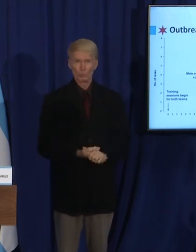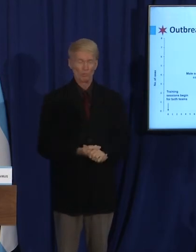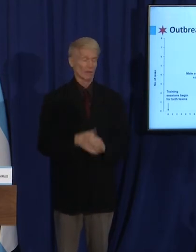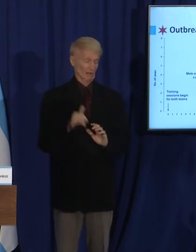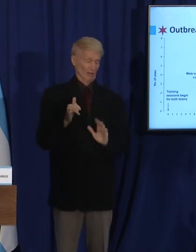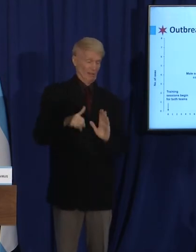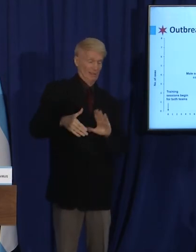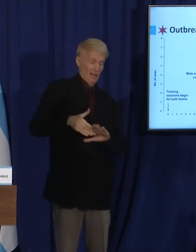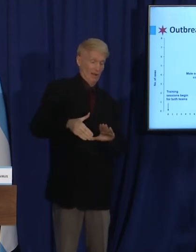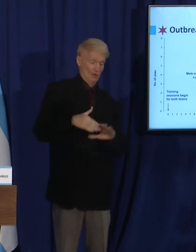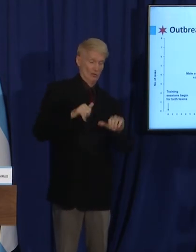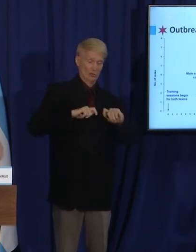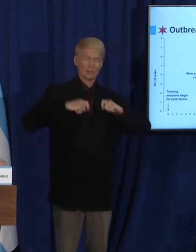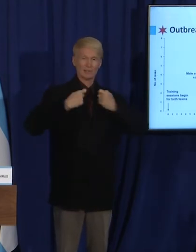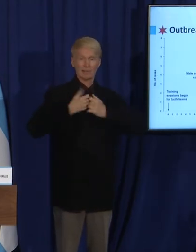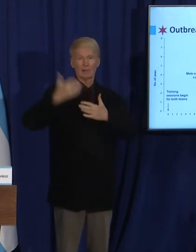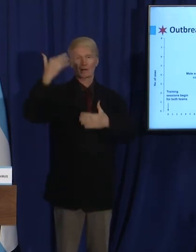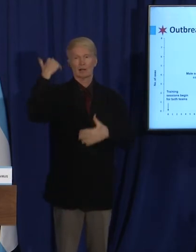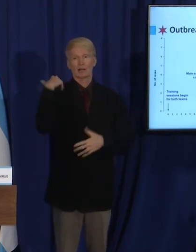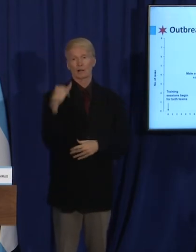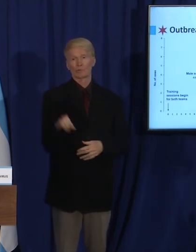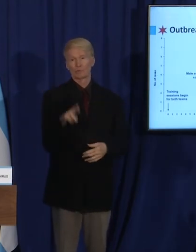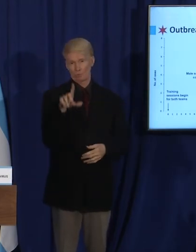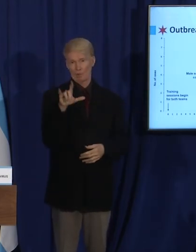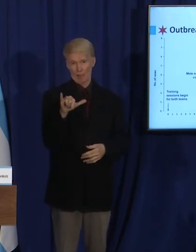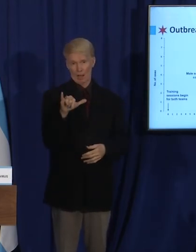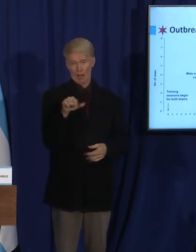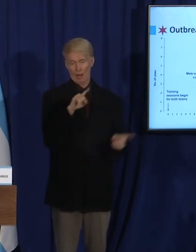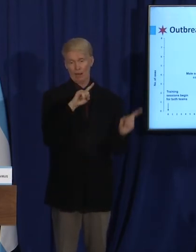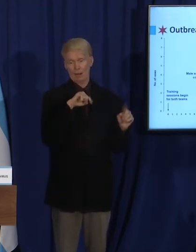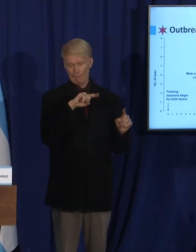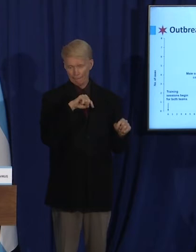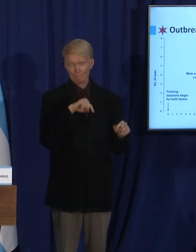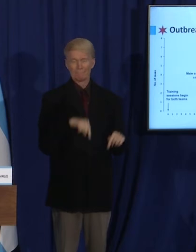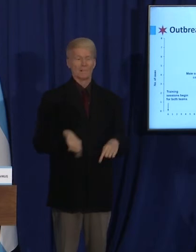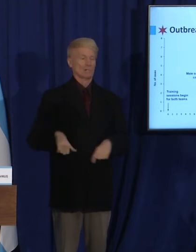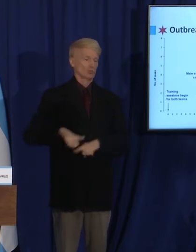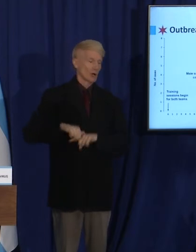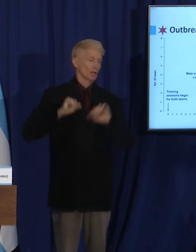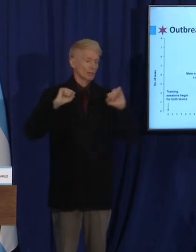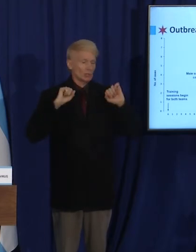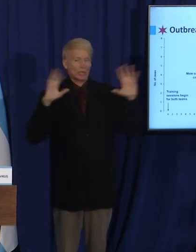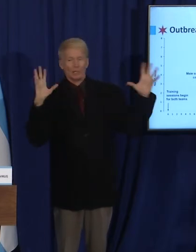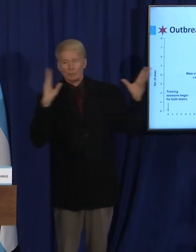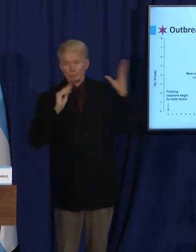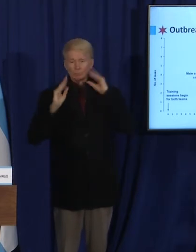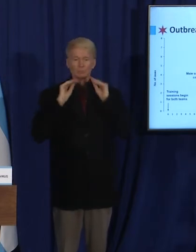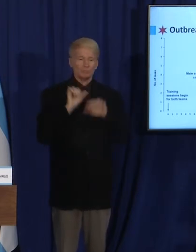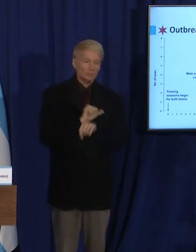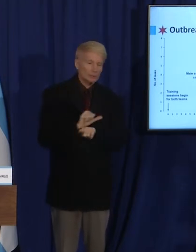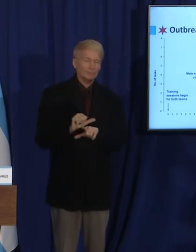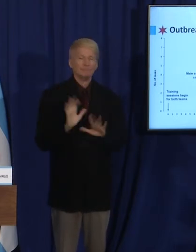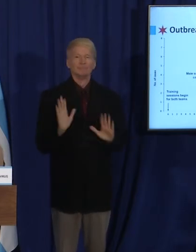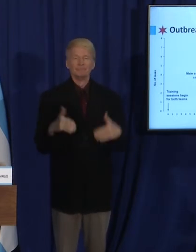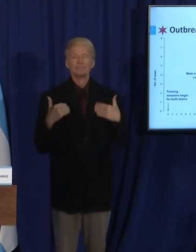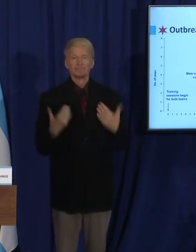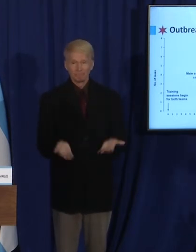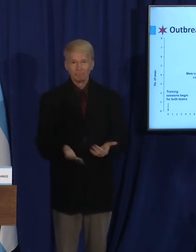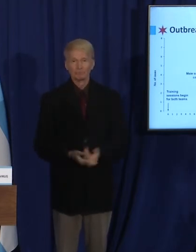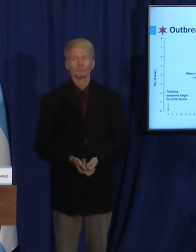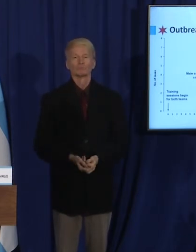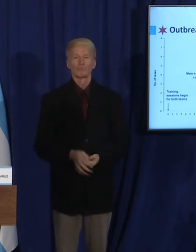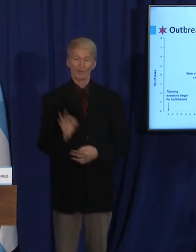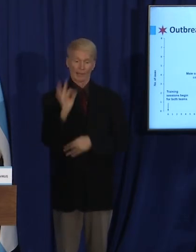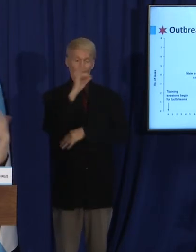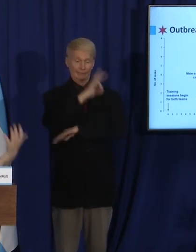soccer teams, this was back in July, came back in, started their training sessions, and then about 9 days after the